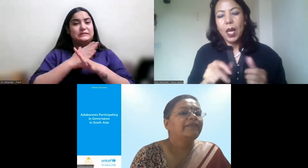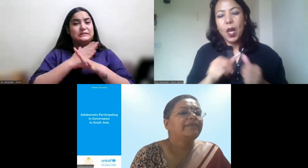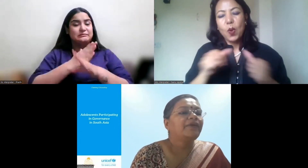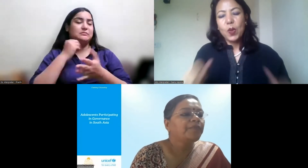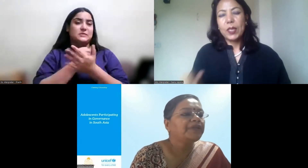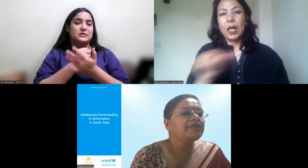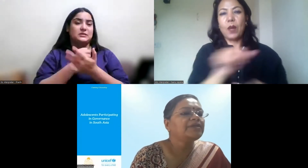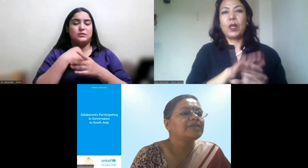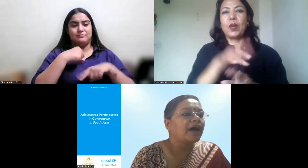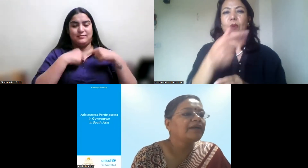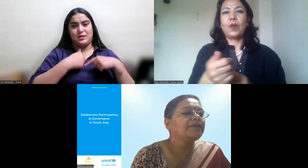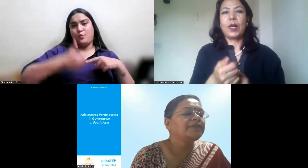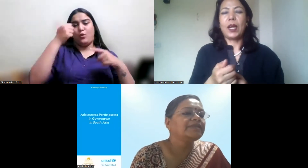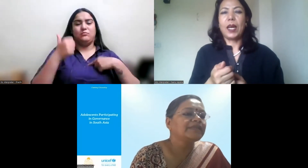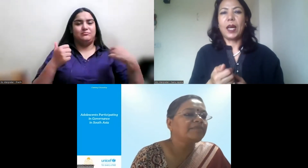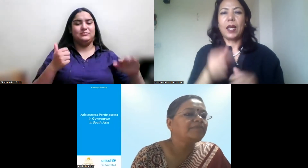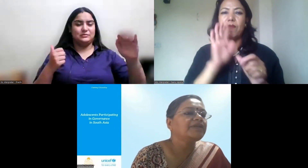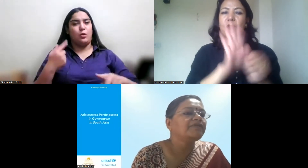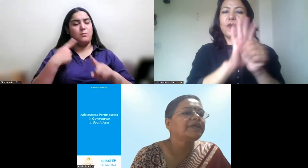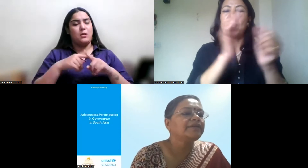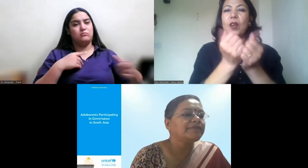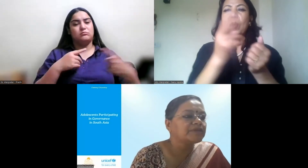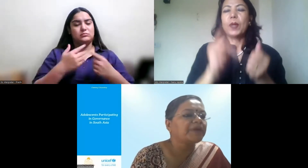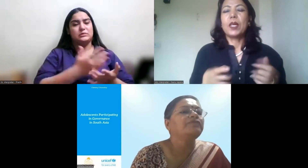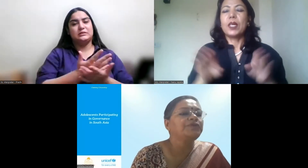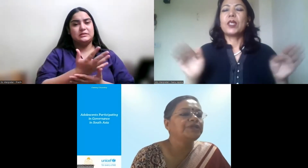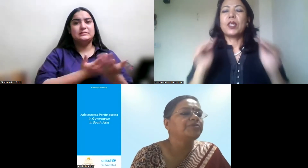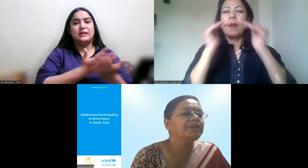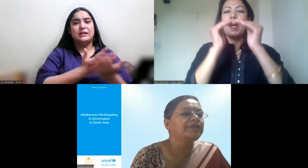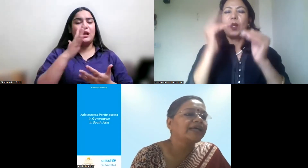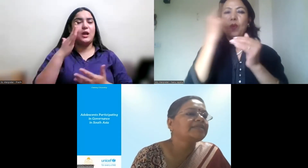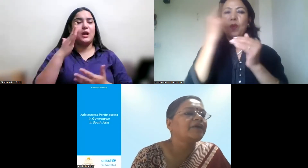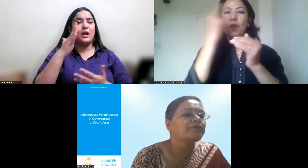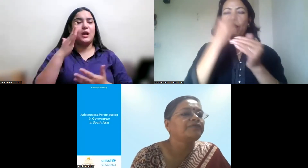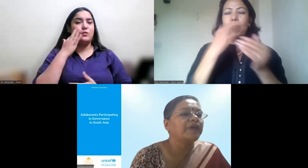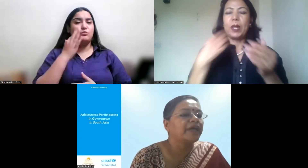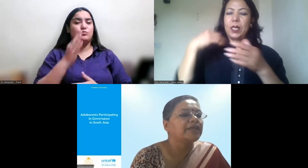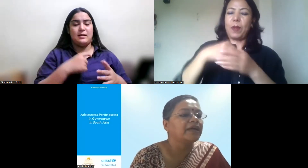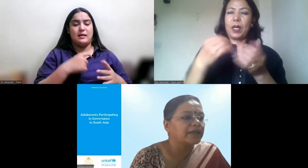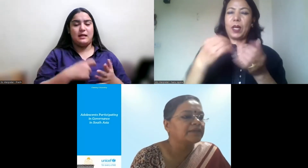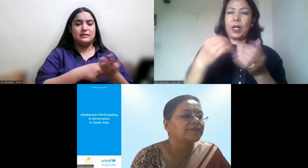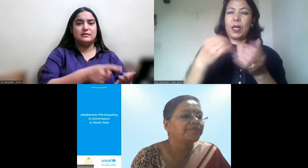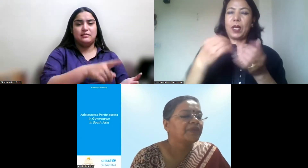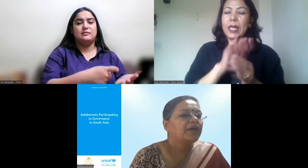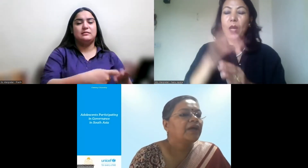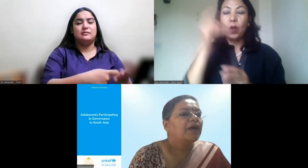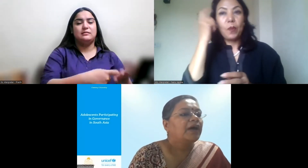and their opinions are given the same dignified and respectful treatment as that of any